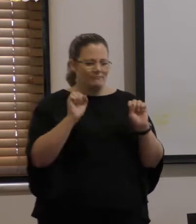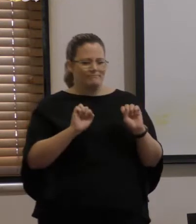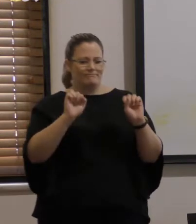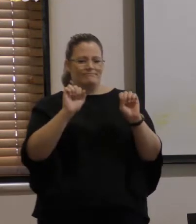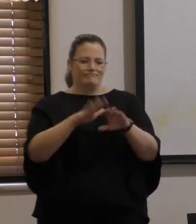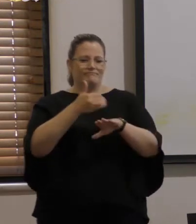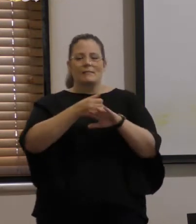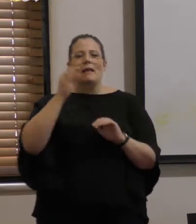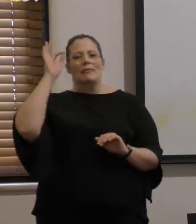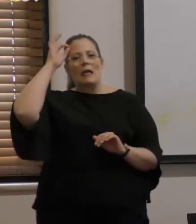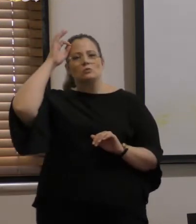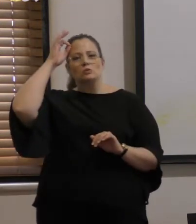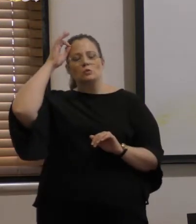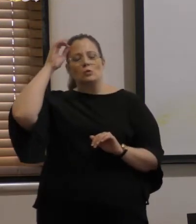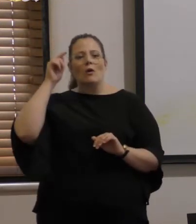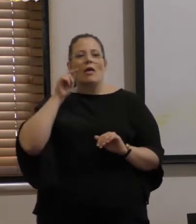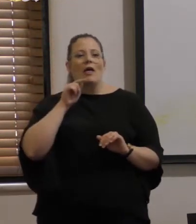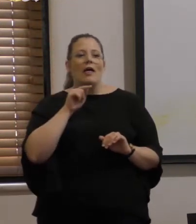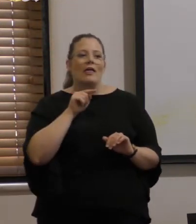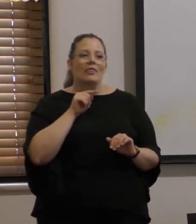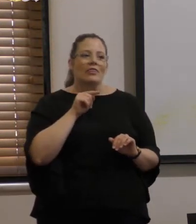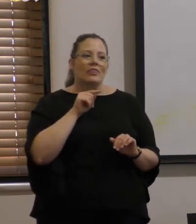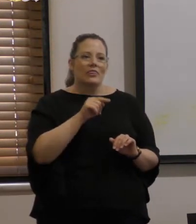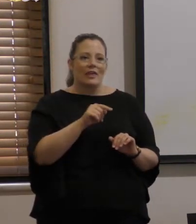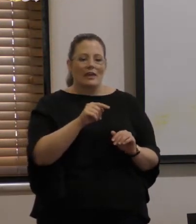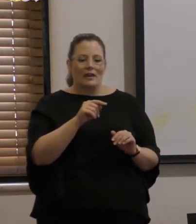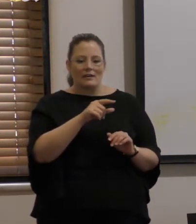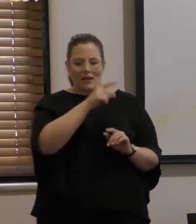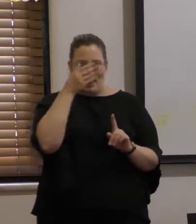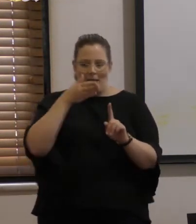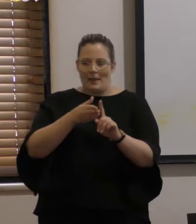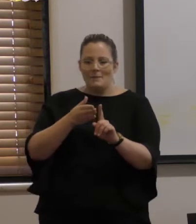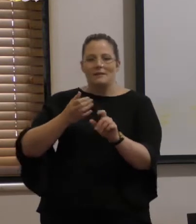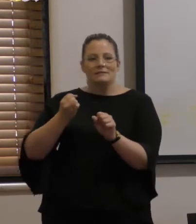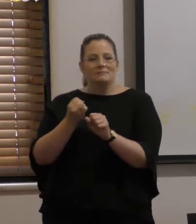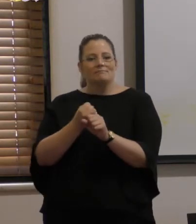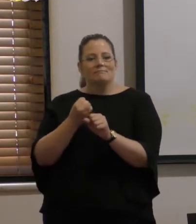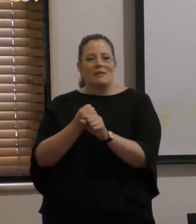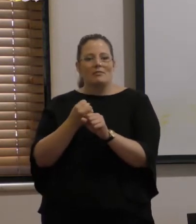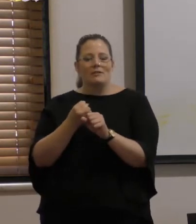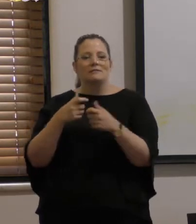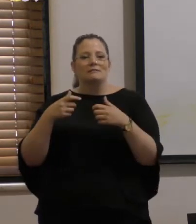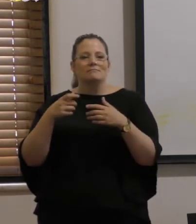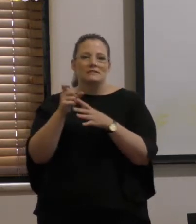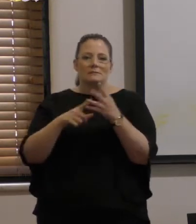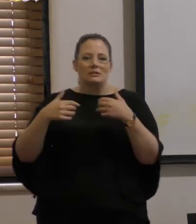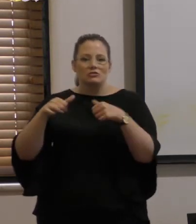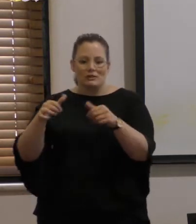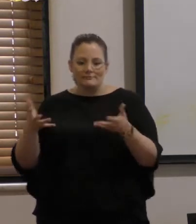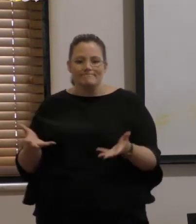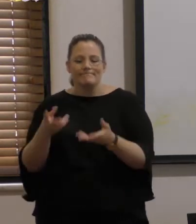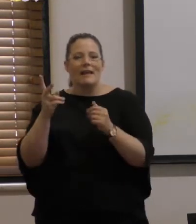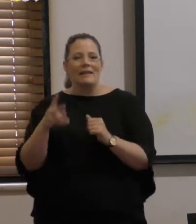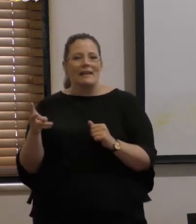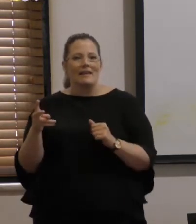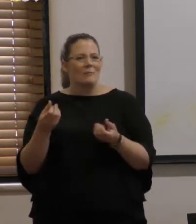main task is to reboot the disability strategy. There's been no funding allocated to the National Disability Strategy, and when